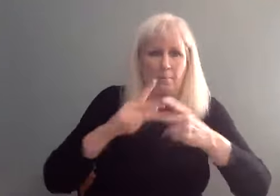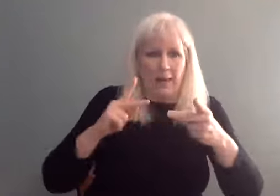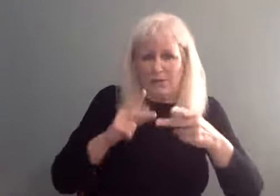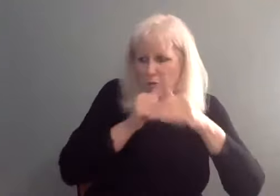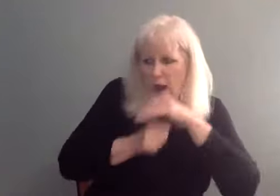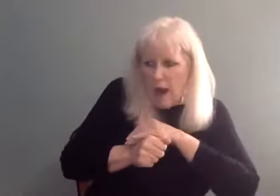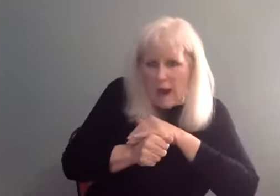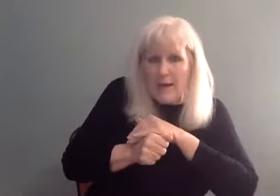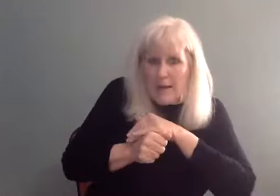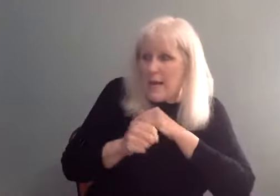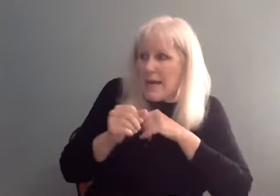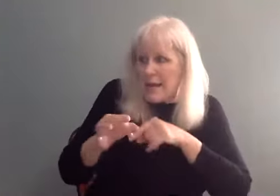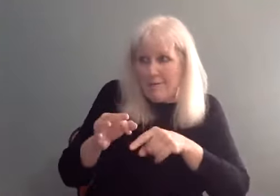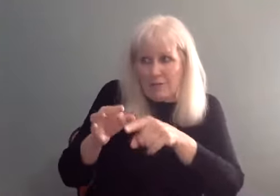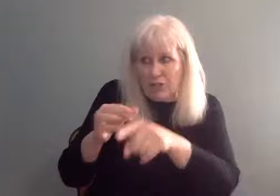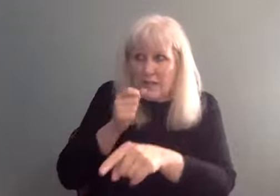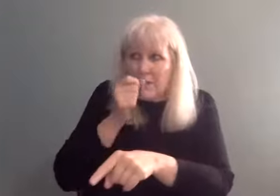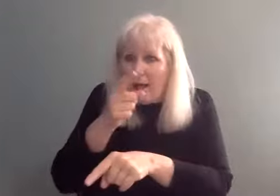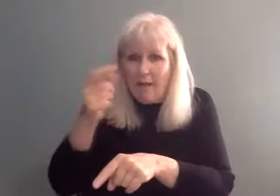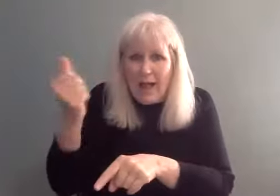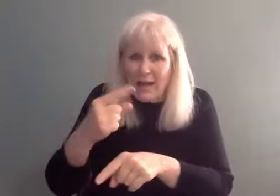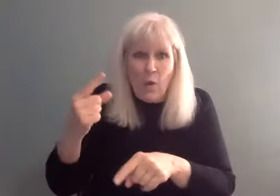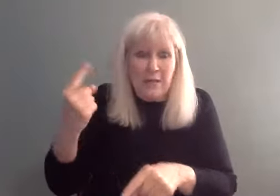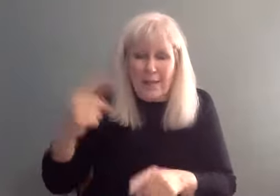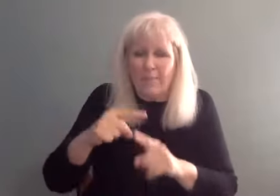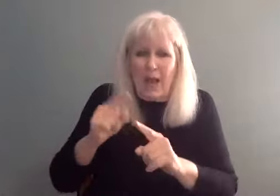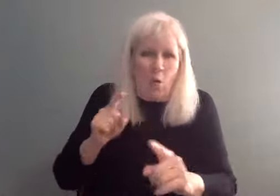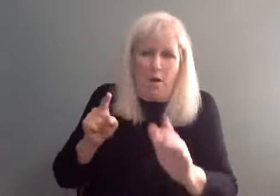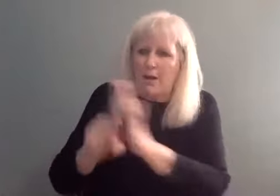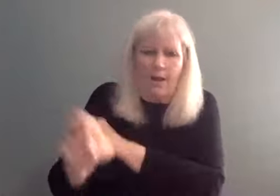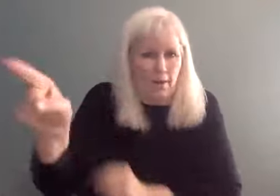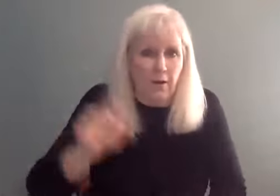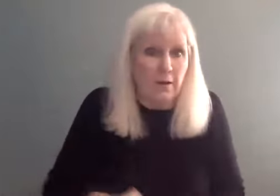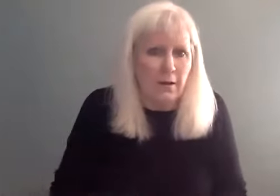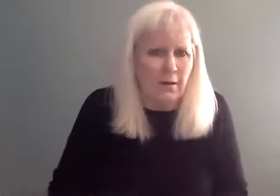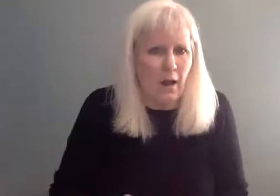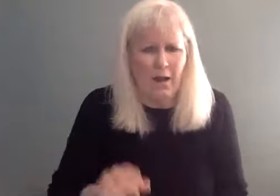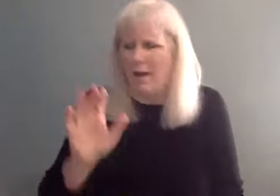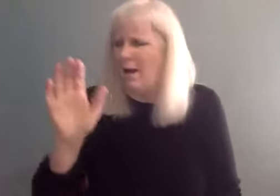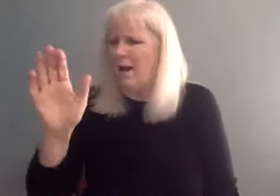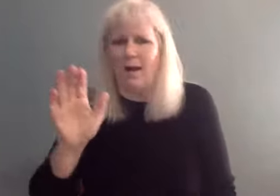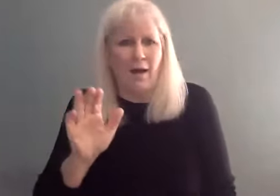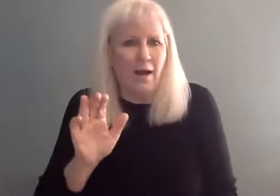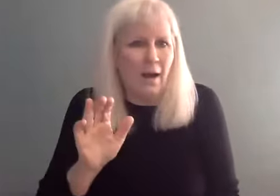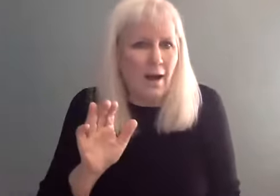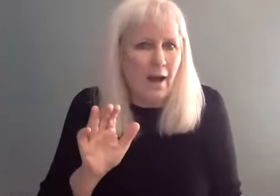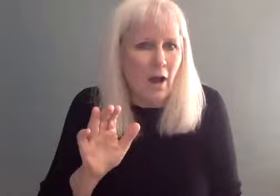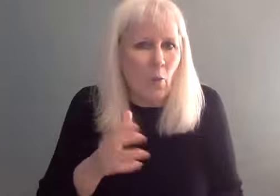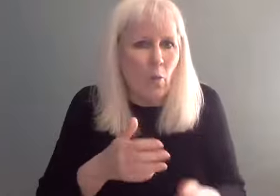somebody saying something about my inventory. What a sacred gift we have to have that with somebody